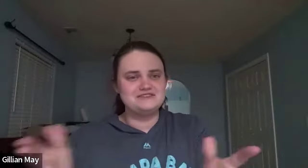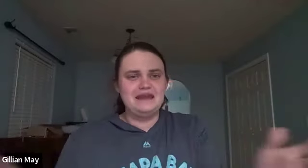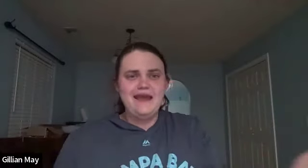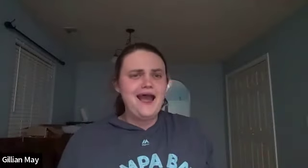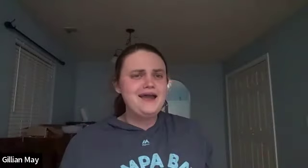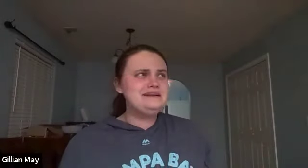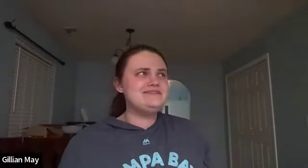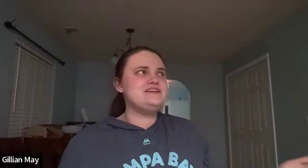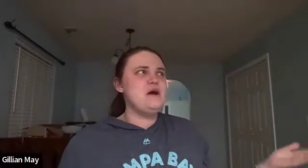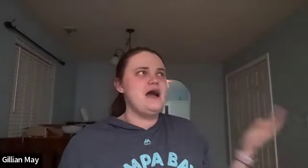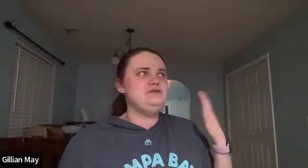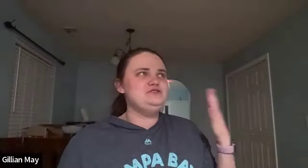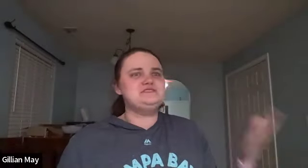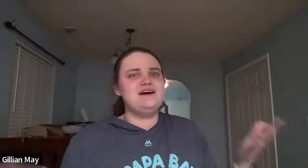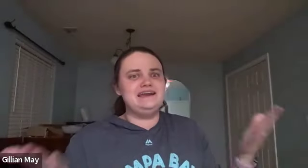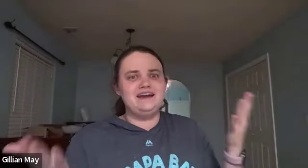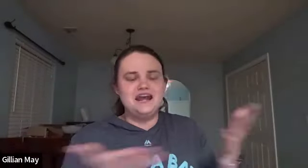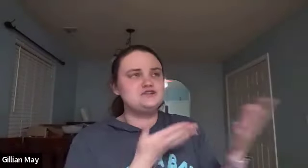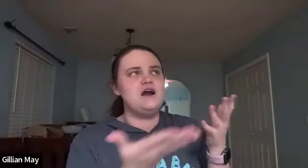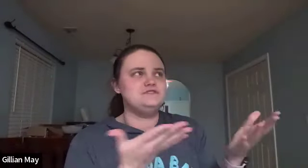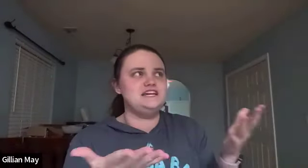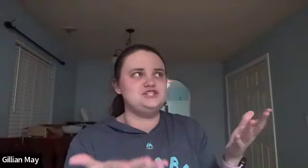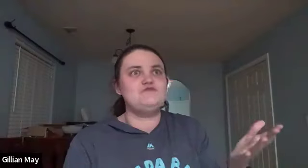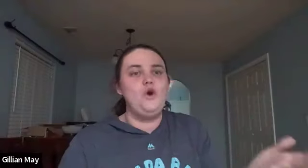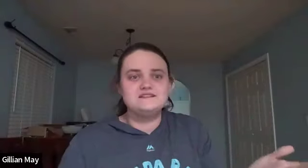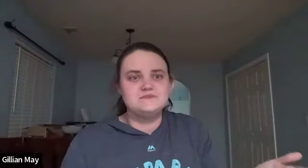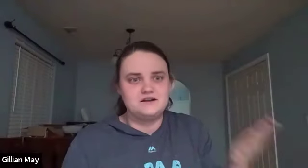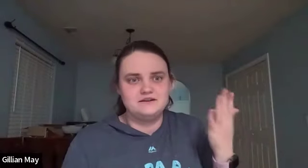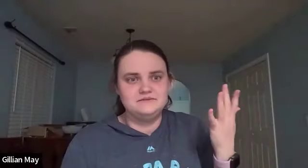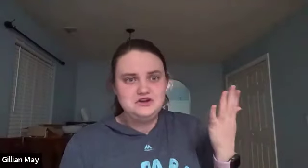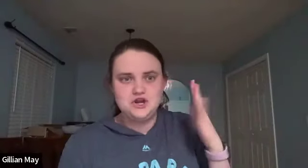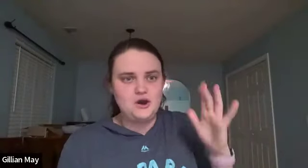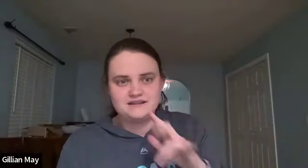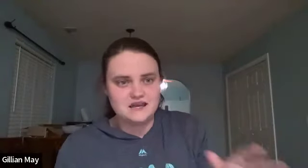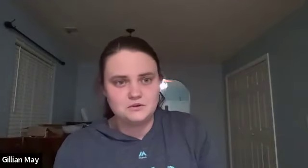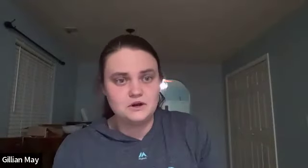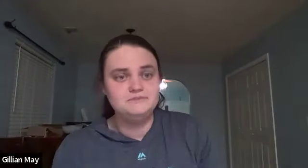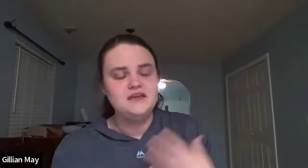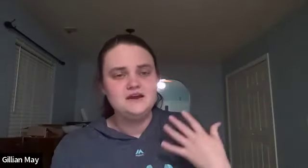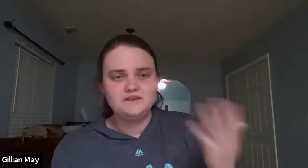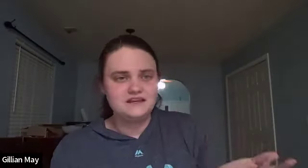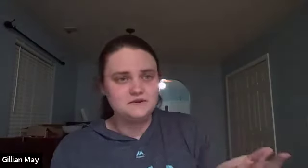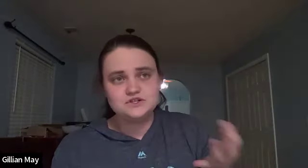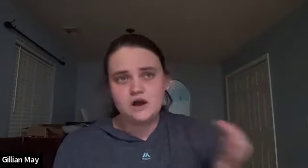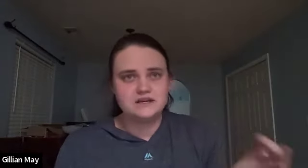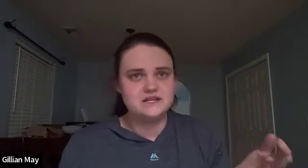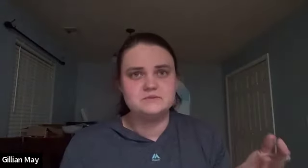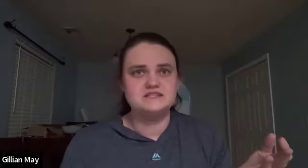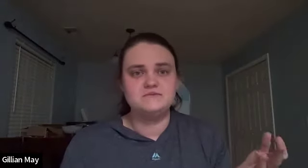like, I don't even know how to sign an actual conversation. So of course I'm not gonna know how to sign a word. But like if you were talking to them about something,